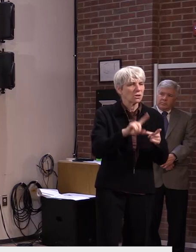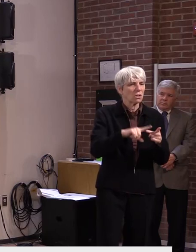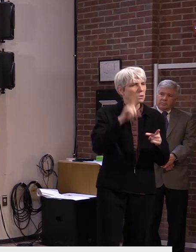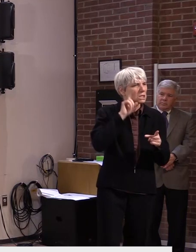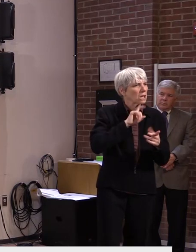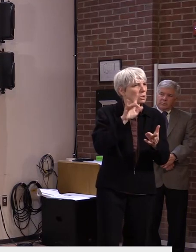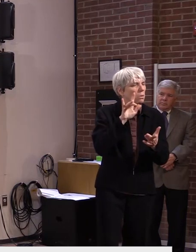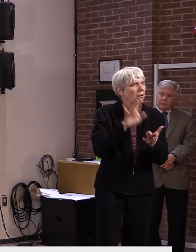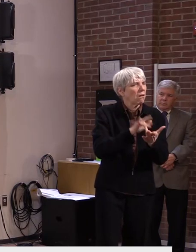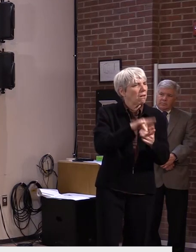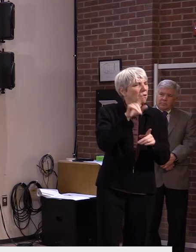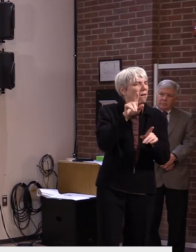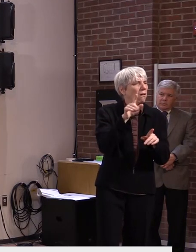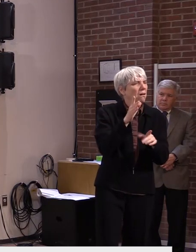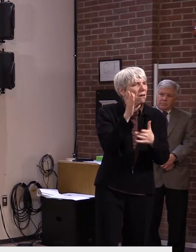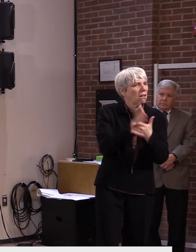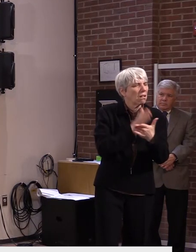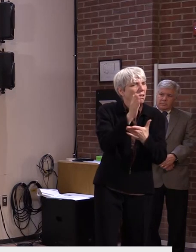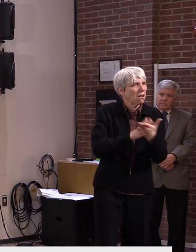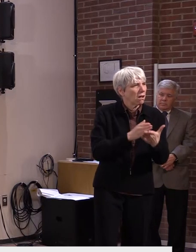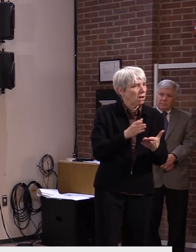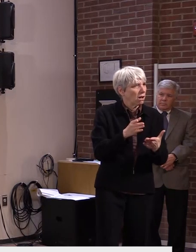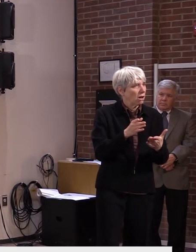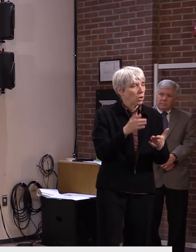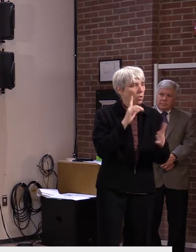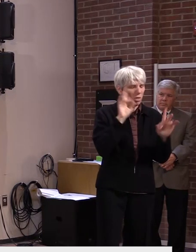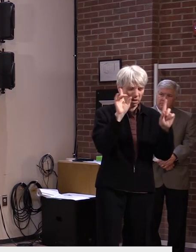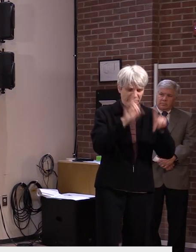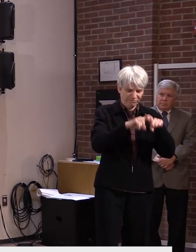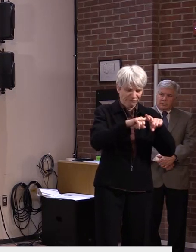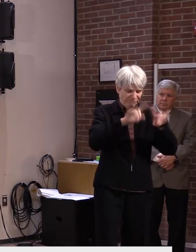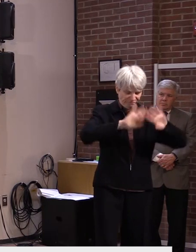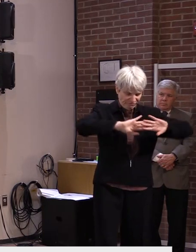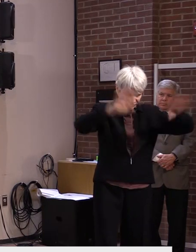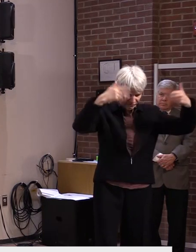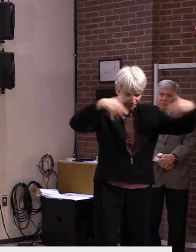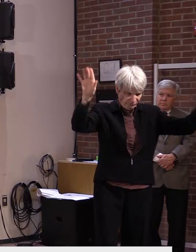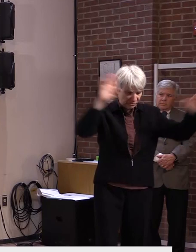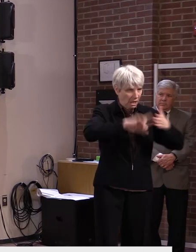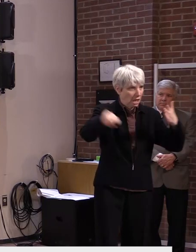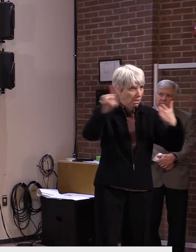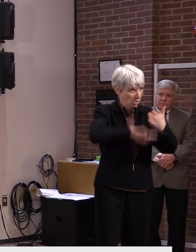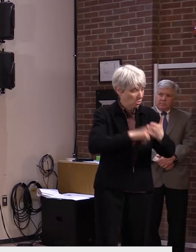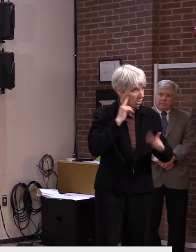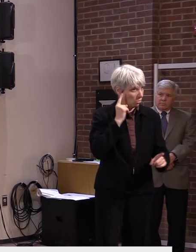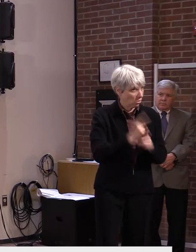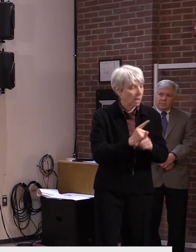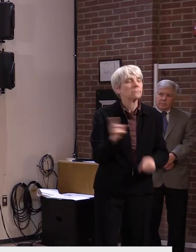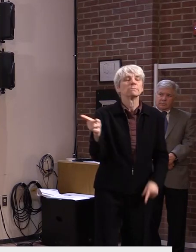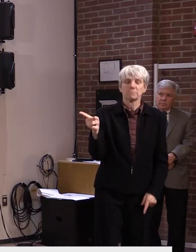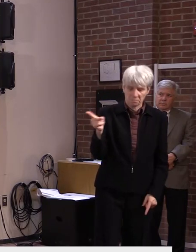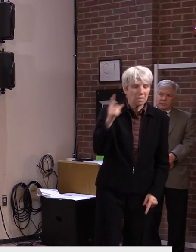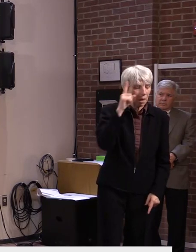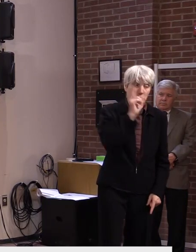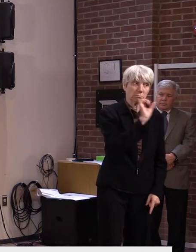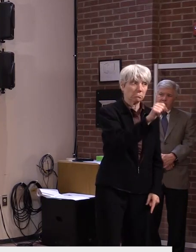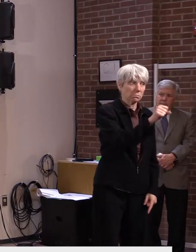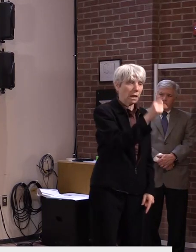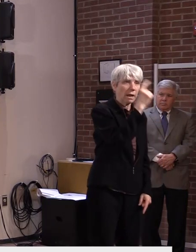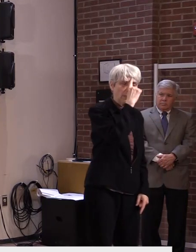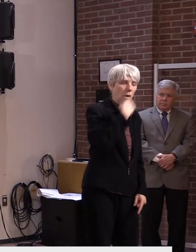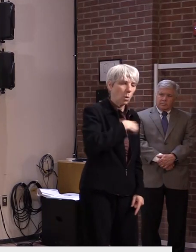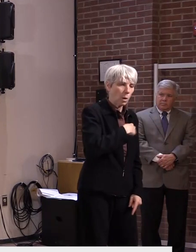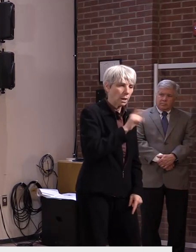that? What should the response be? I think we have to come up with a response, a uniform response to